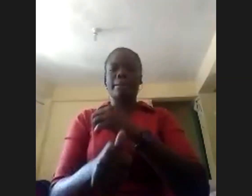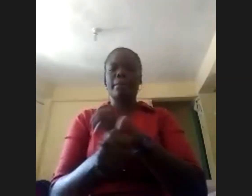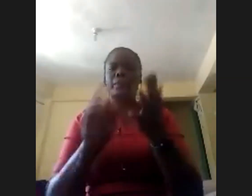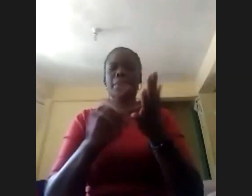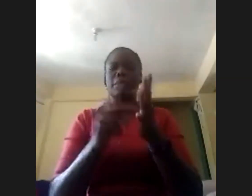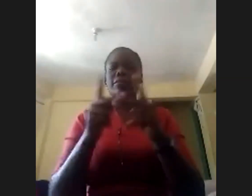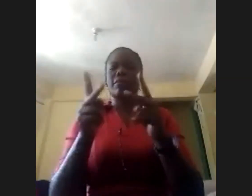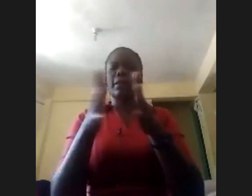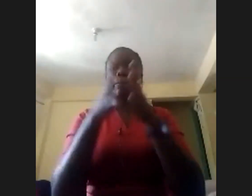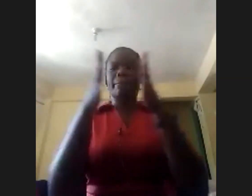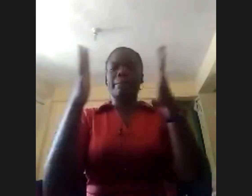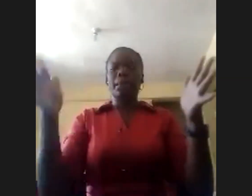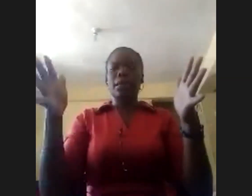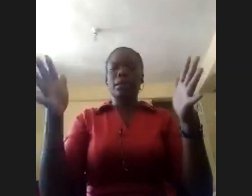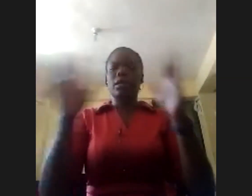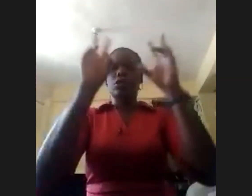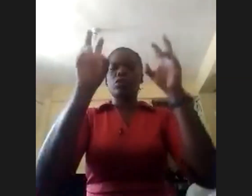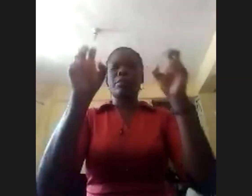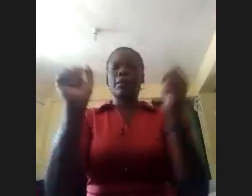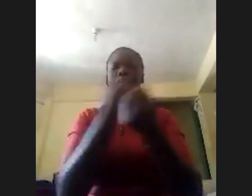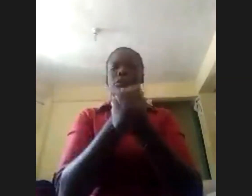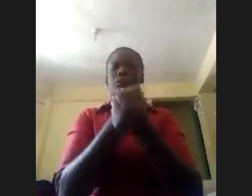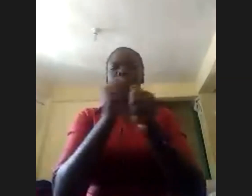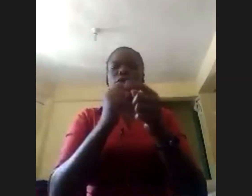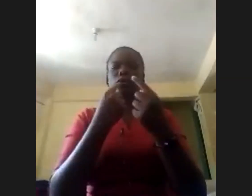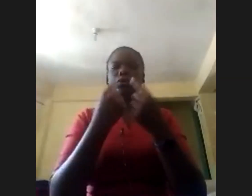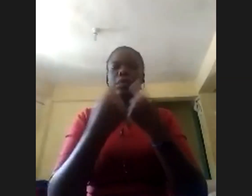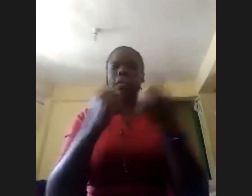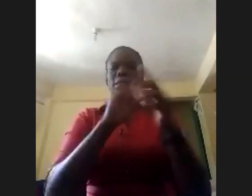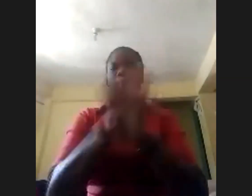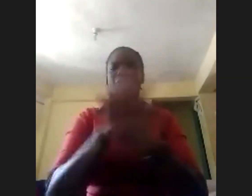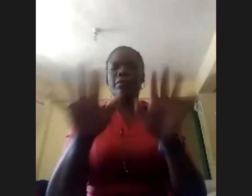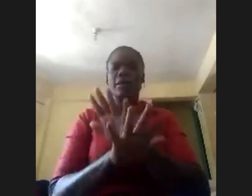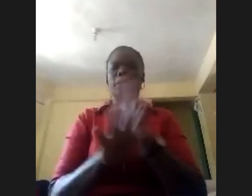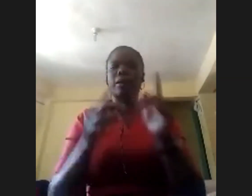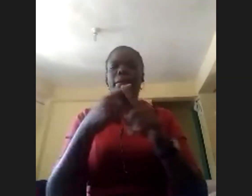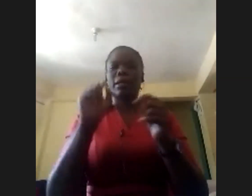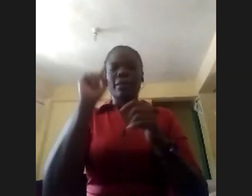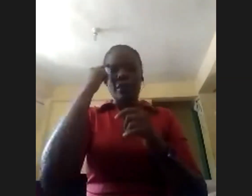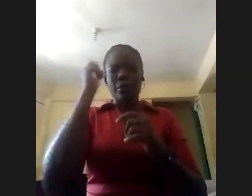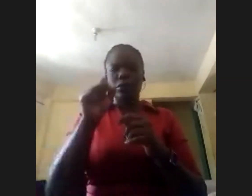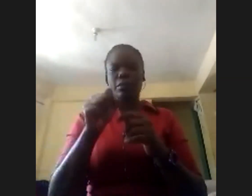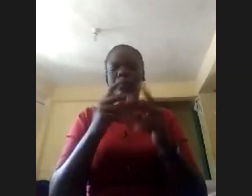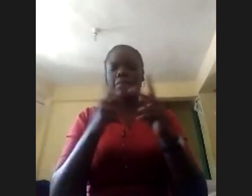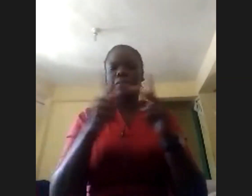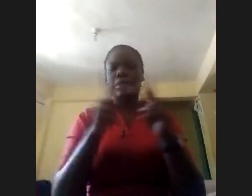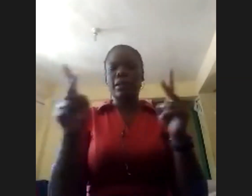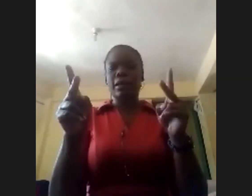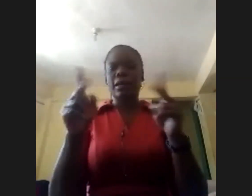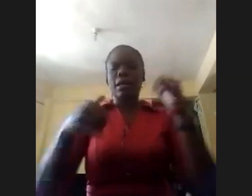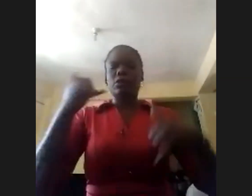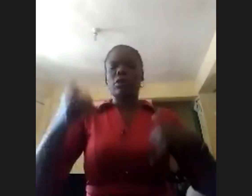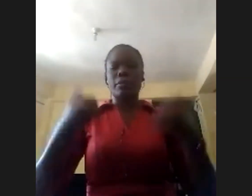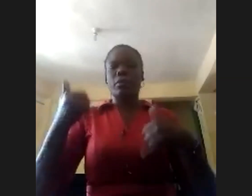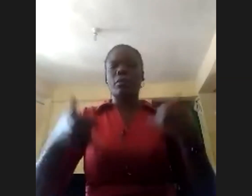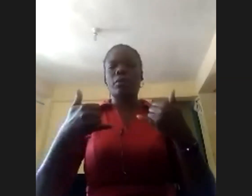tackle everything, but we can just share the important things. And I hope it will be a very enjoyable session with very